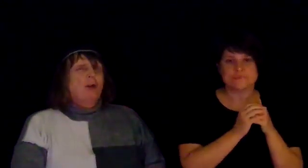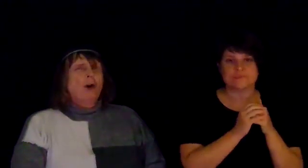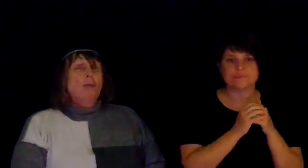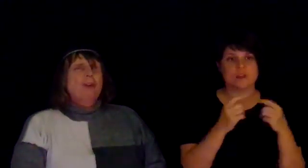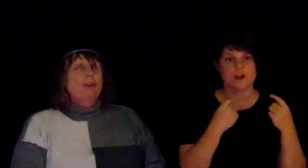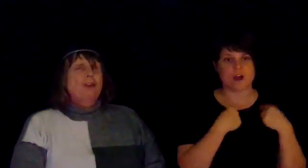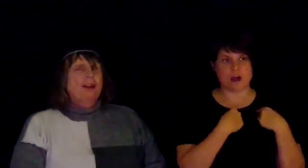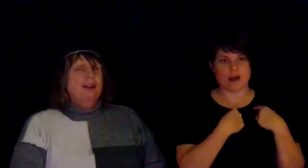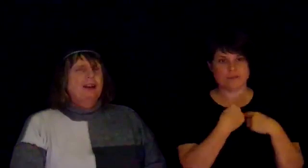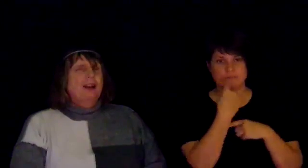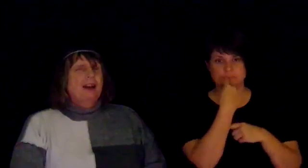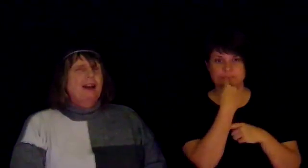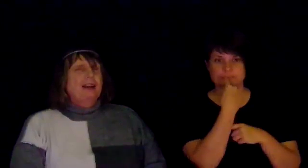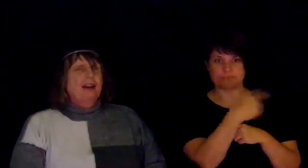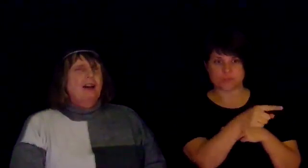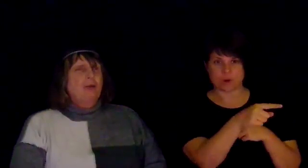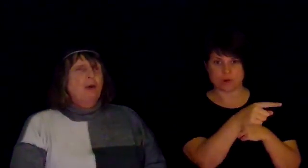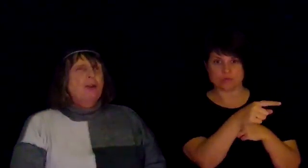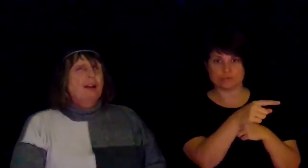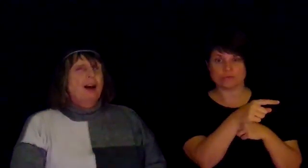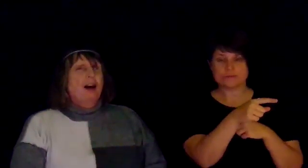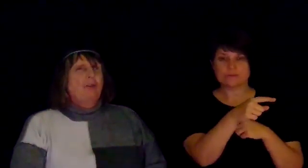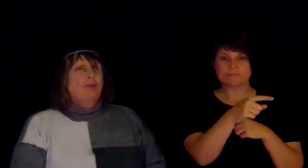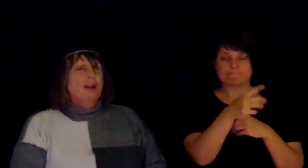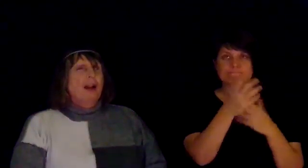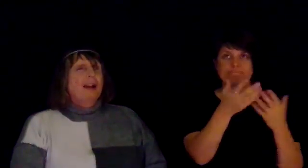I informed the LAC